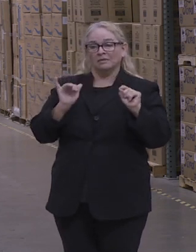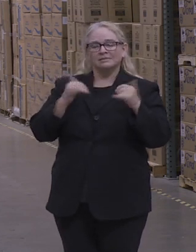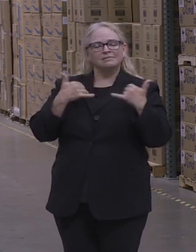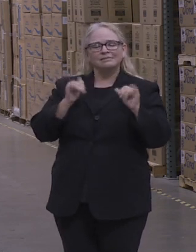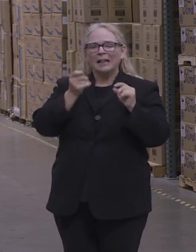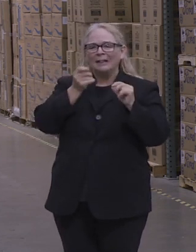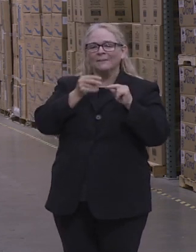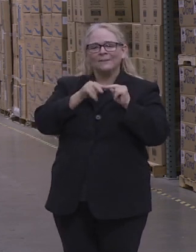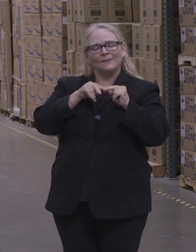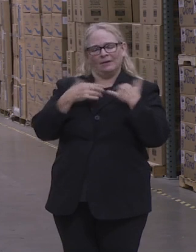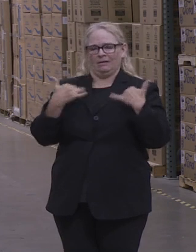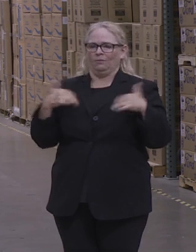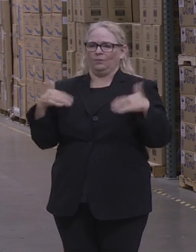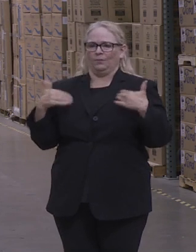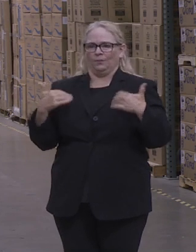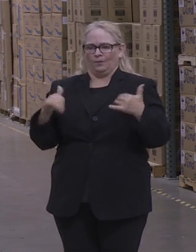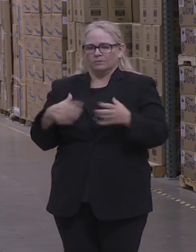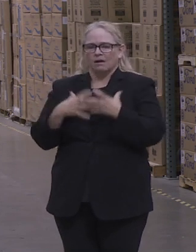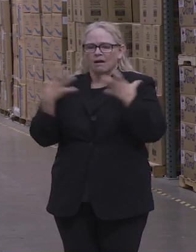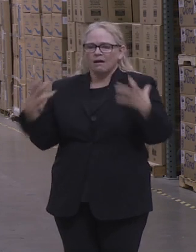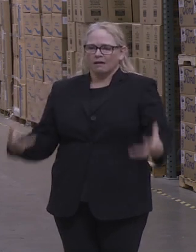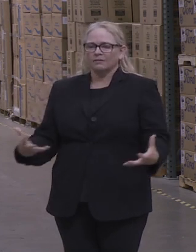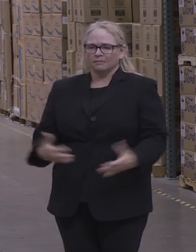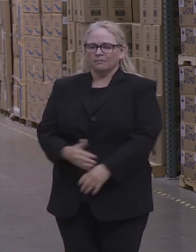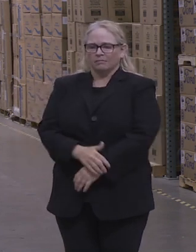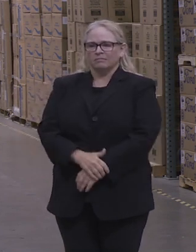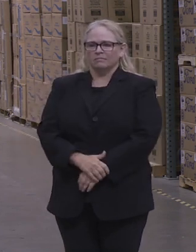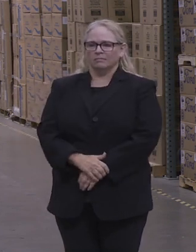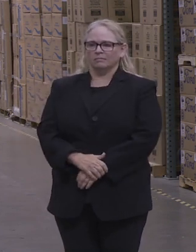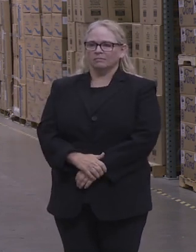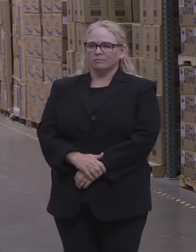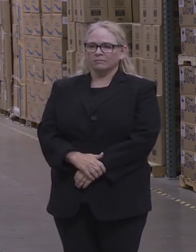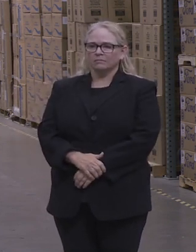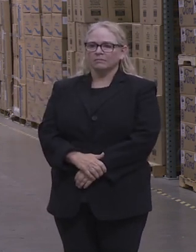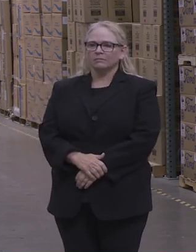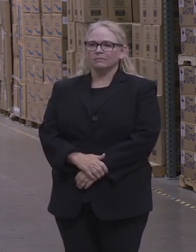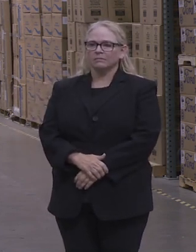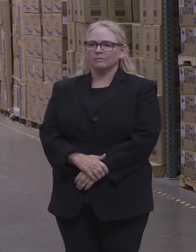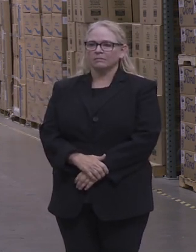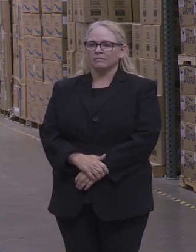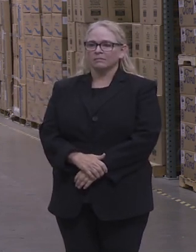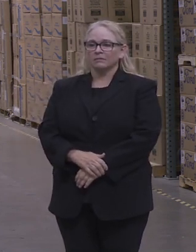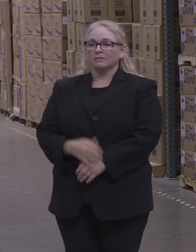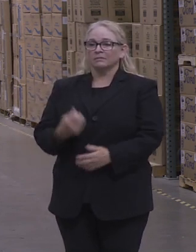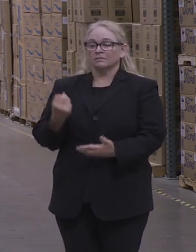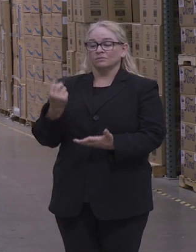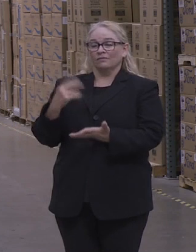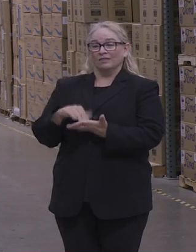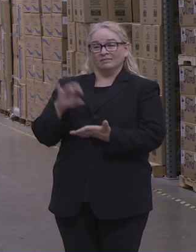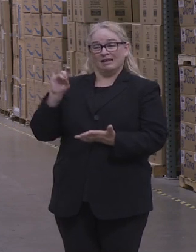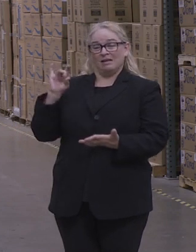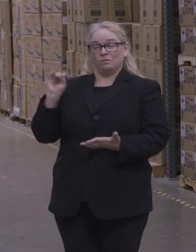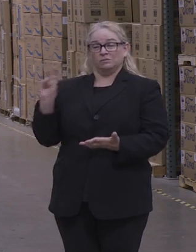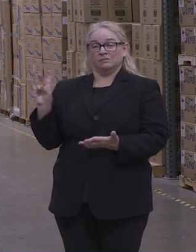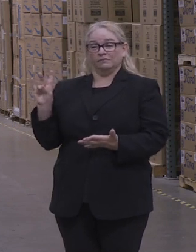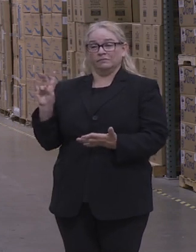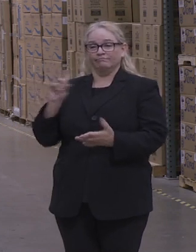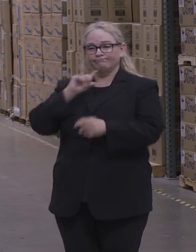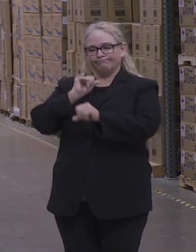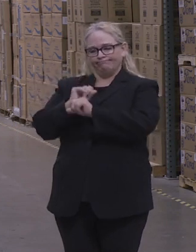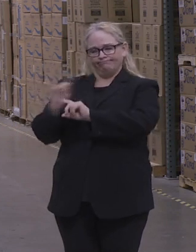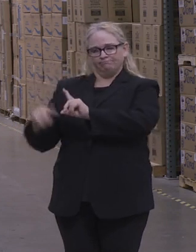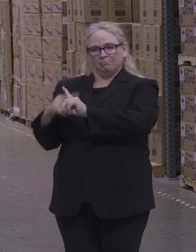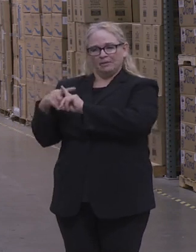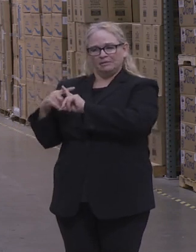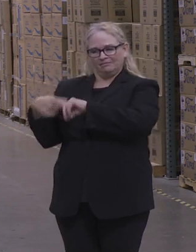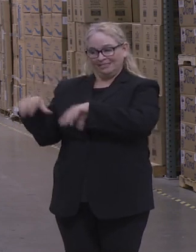But 7.4 over a 14-day period, 12,807 reported over the last 24-hour period in